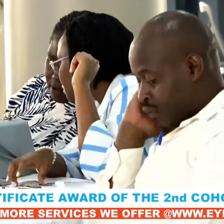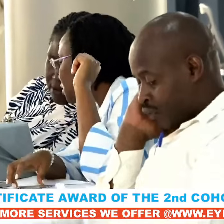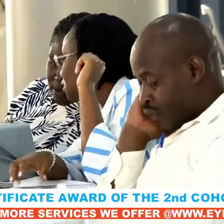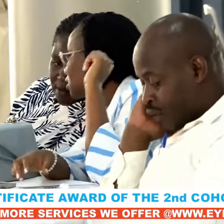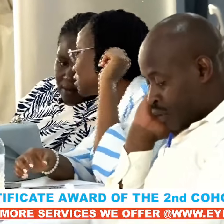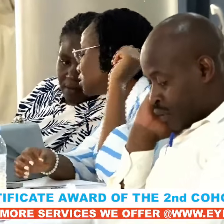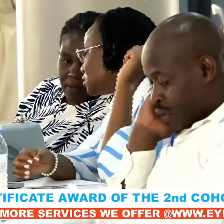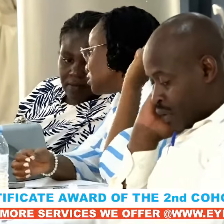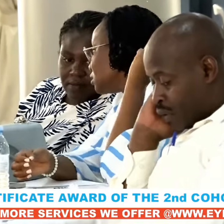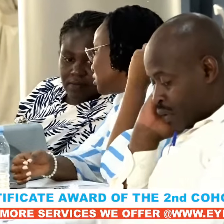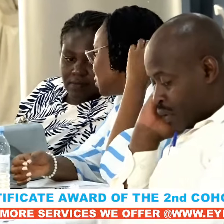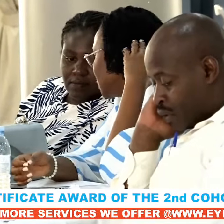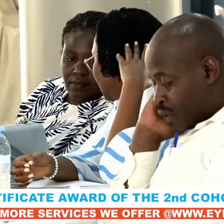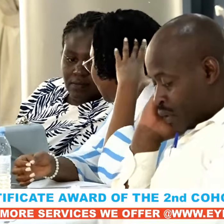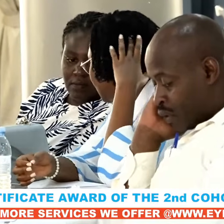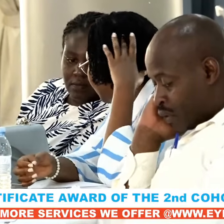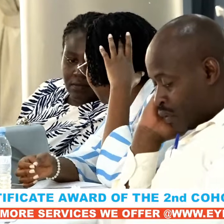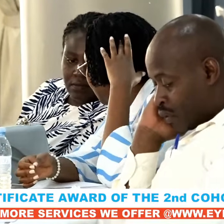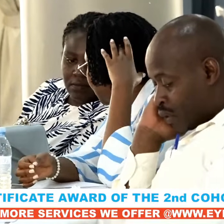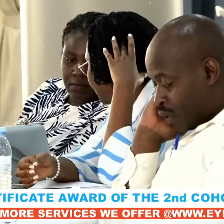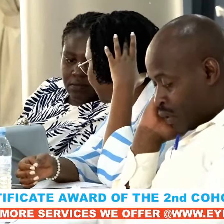will happen,